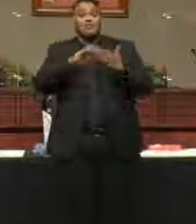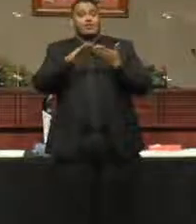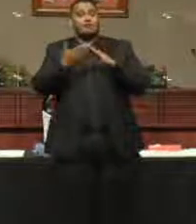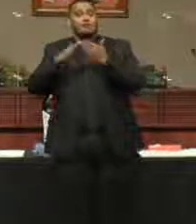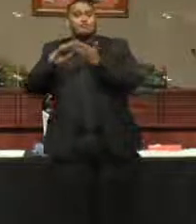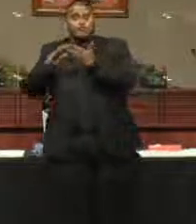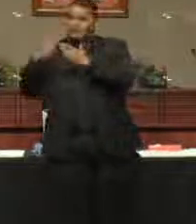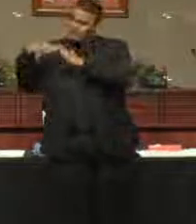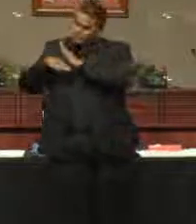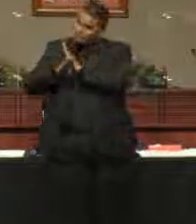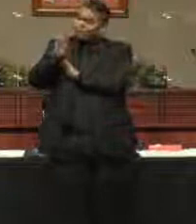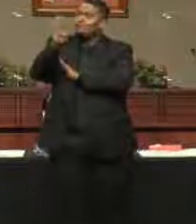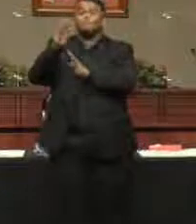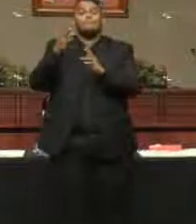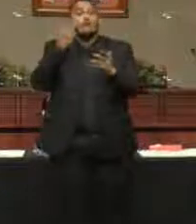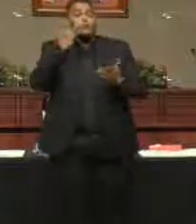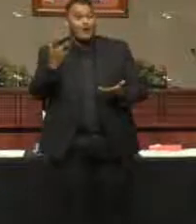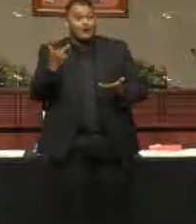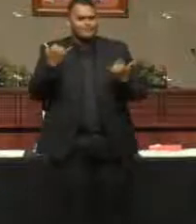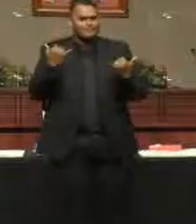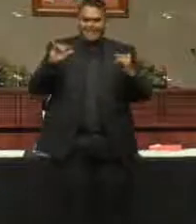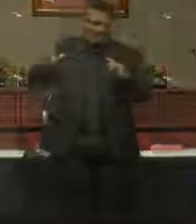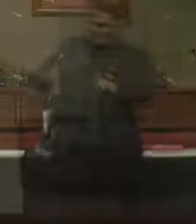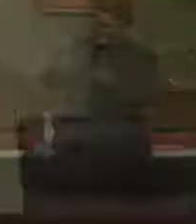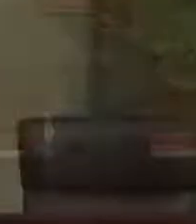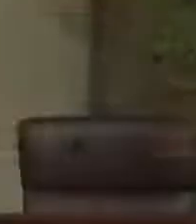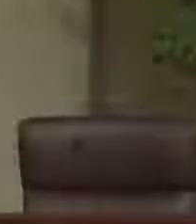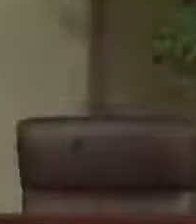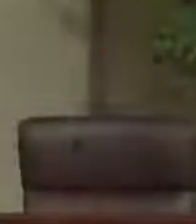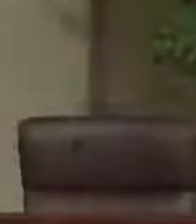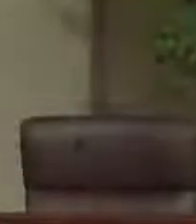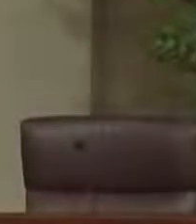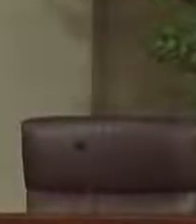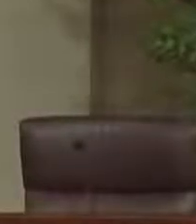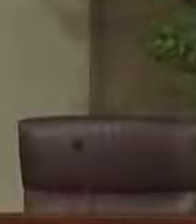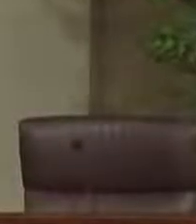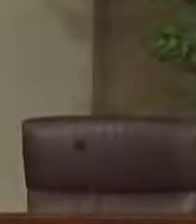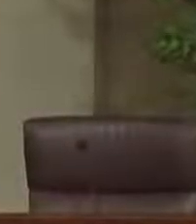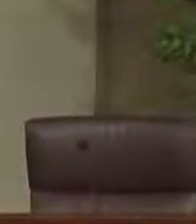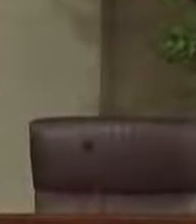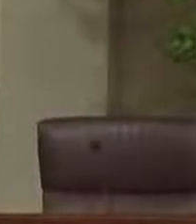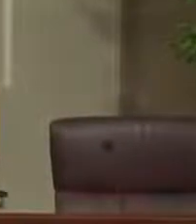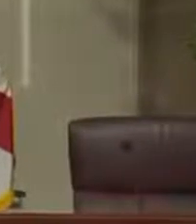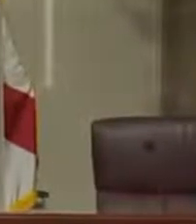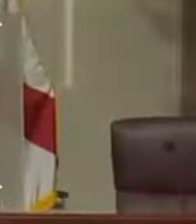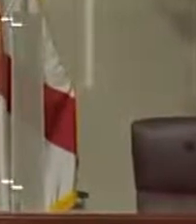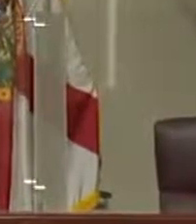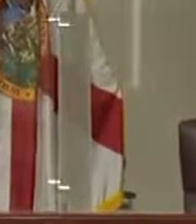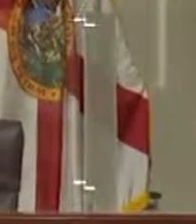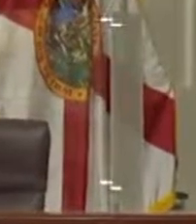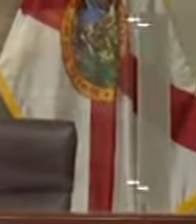pandemic. And now I'm going to turn it over to Mayor Buddy Dyer for additional comments. Mayor Dyer.